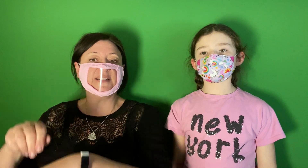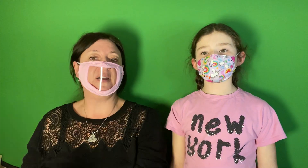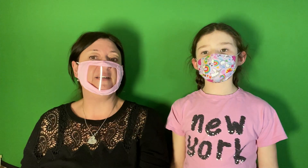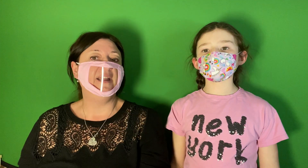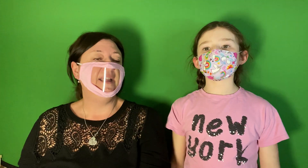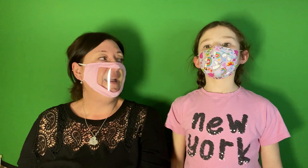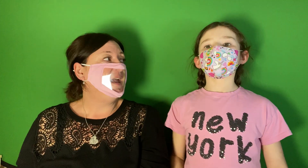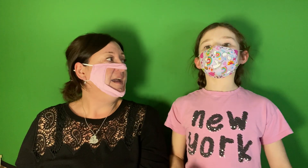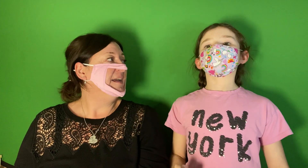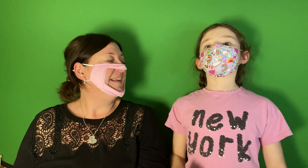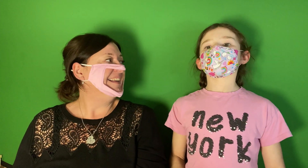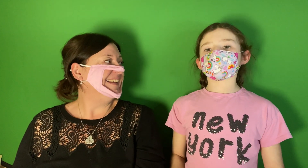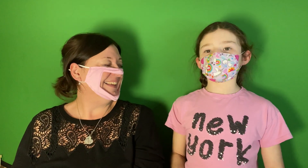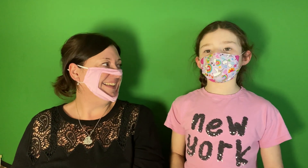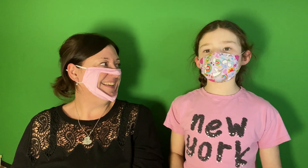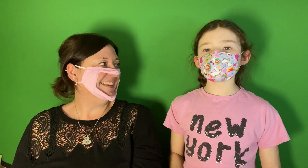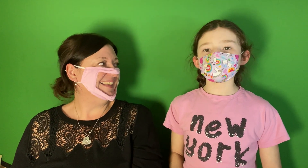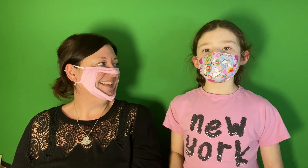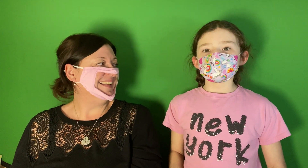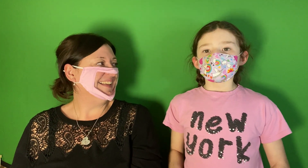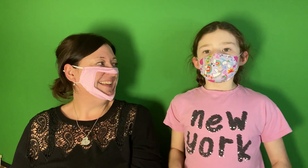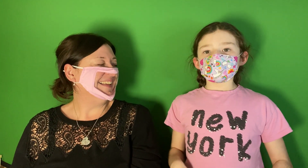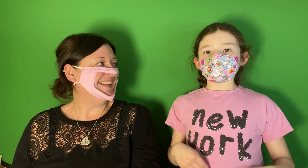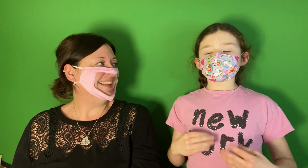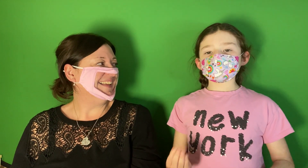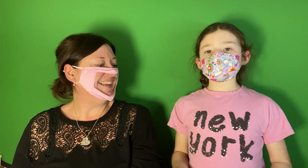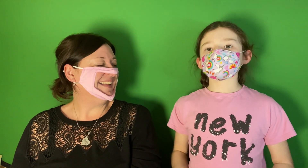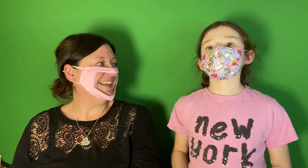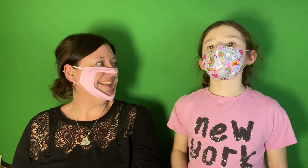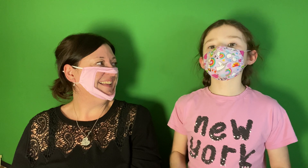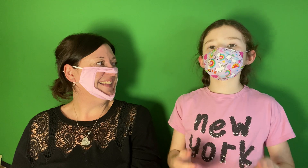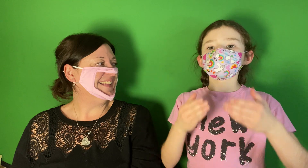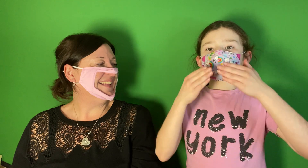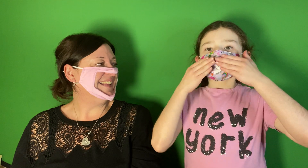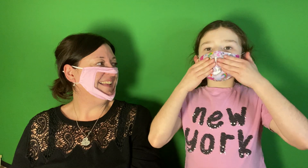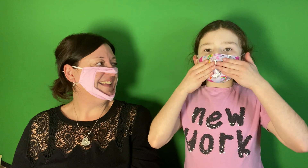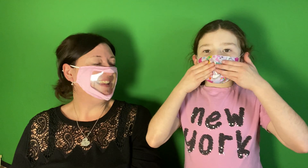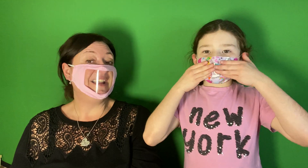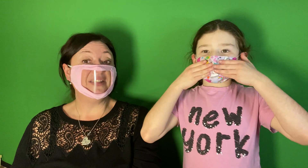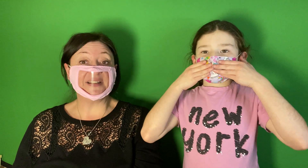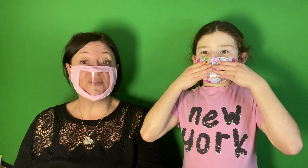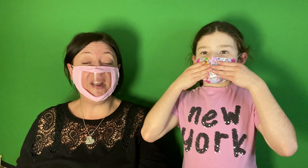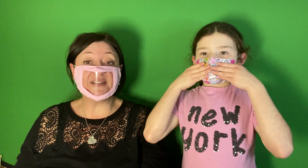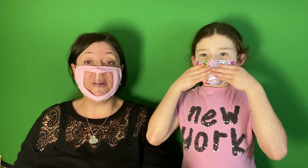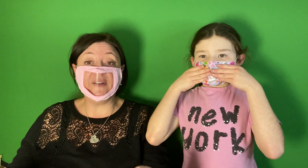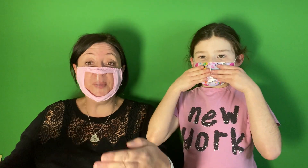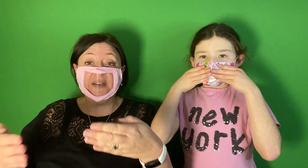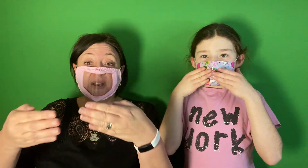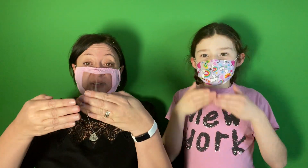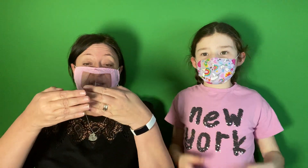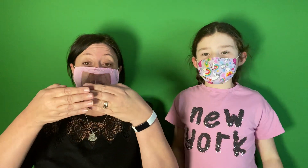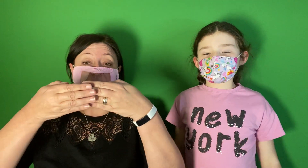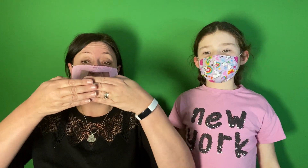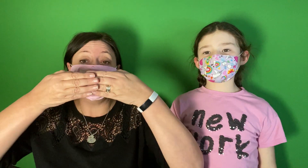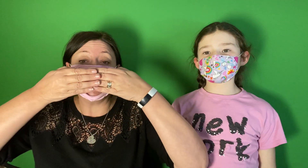sign. Yeah, and now we are teaching you to do math. That's right. So everybody knows the sign for